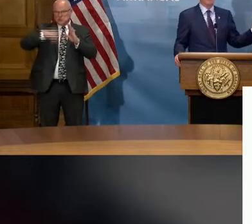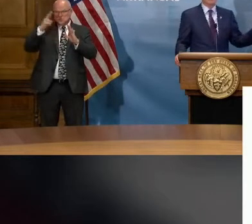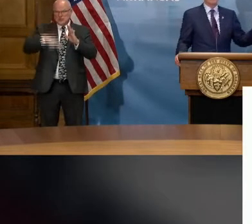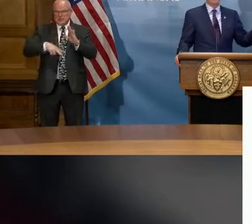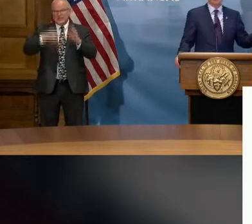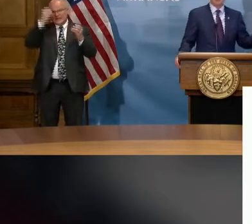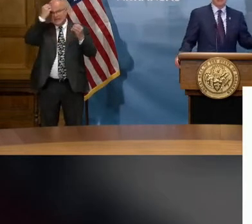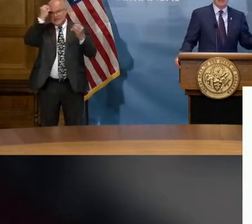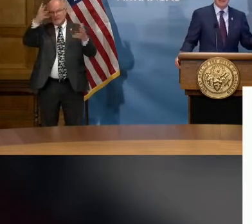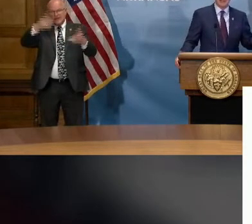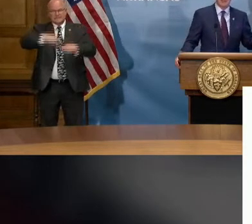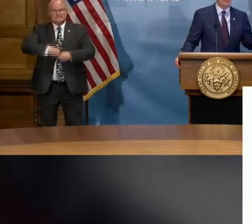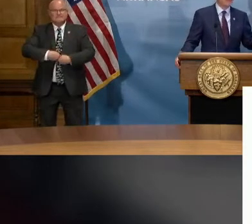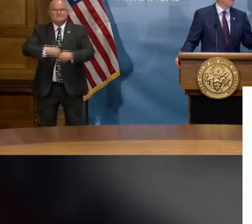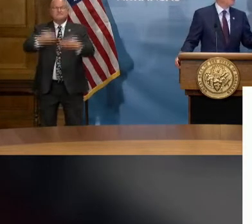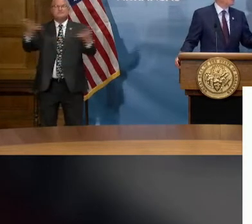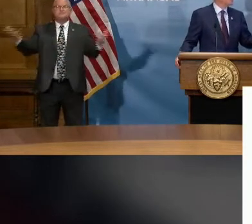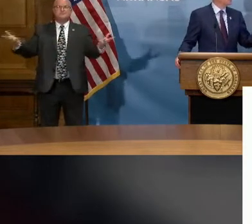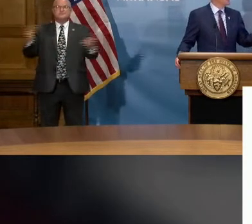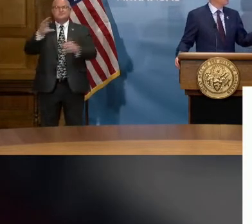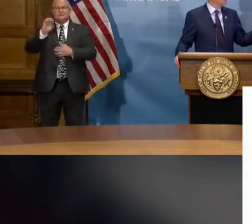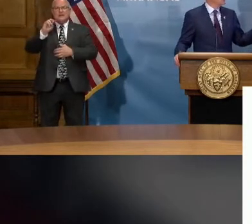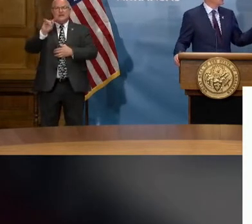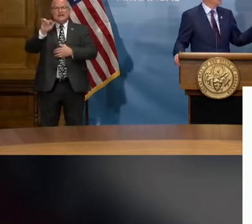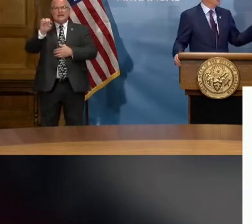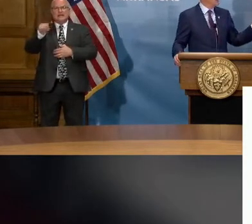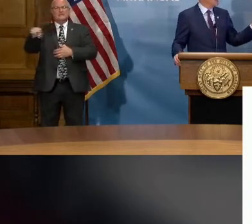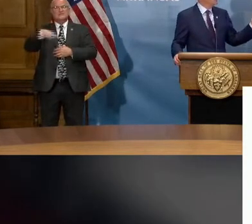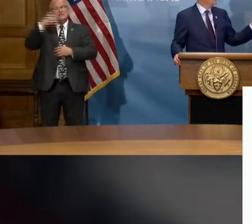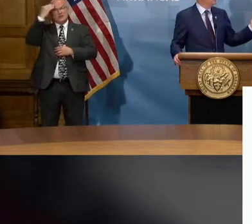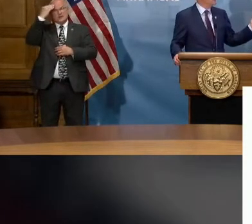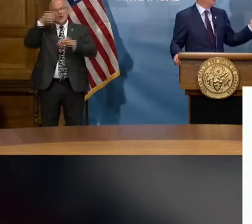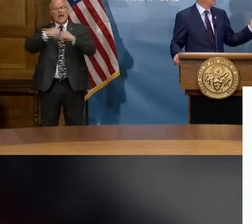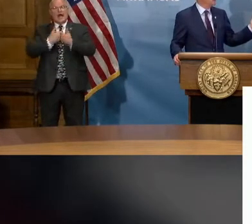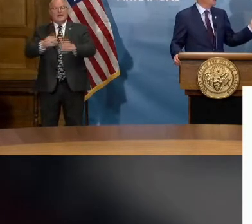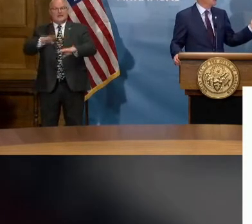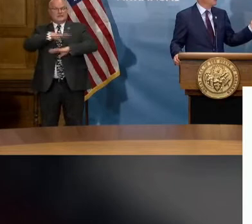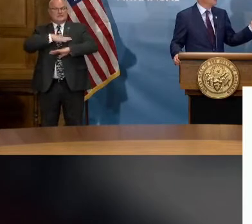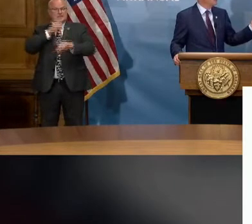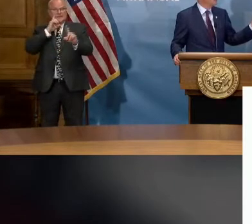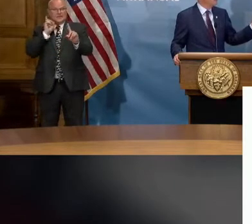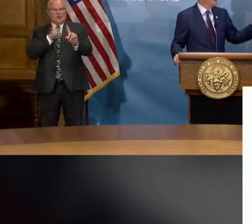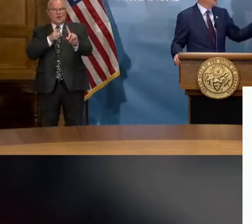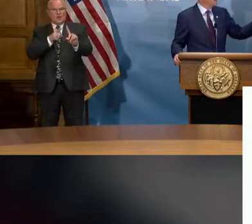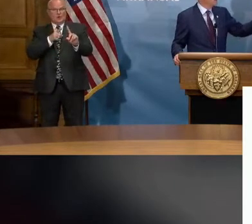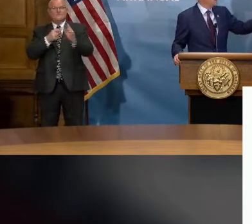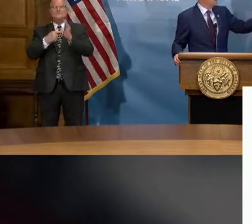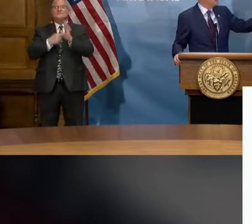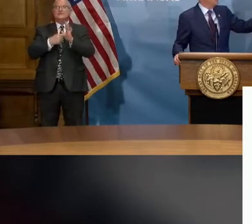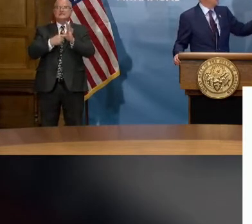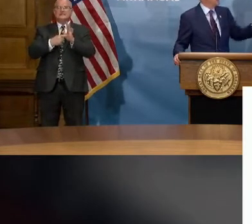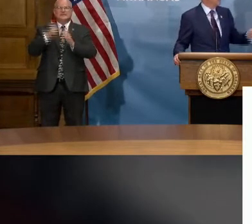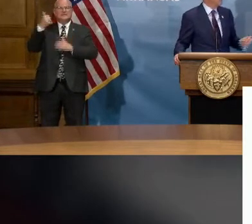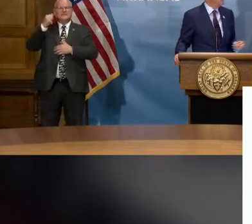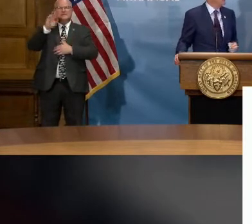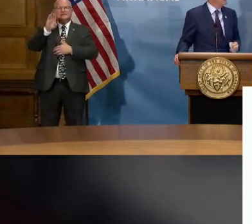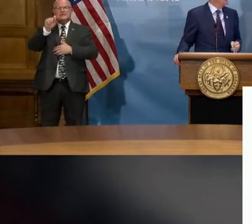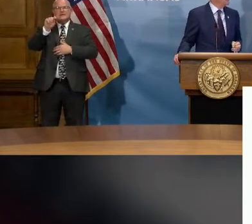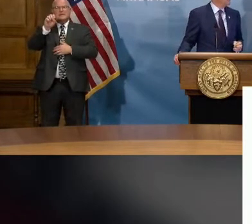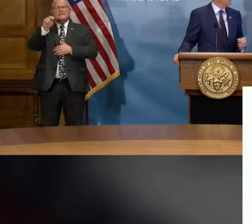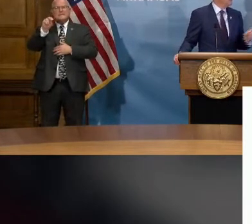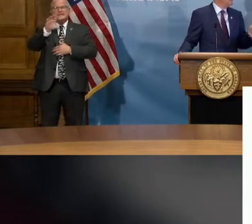the information to all the counties so that they will know how you could meet that goal. For example, up in Benton